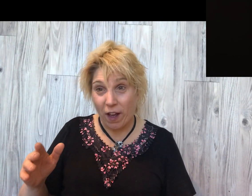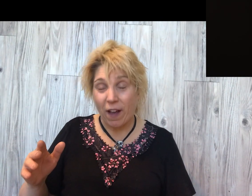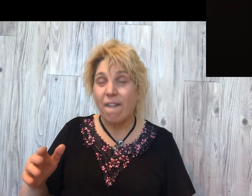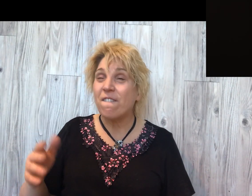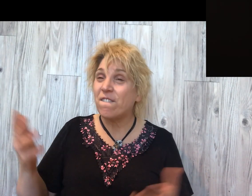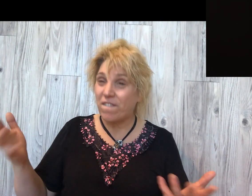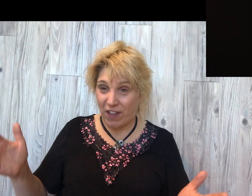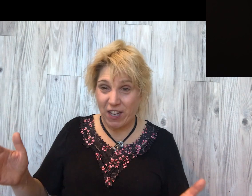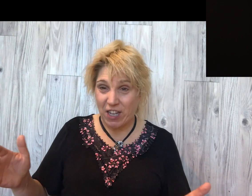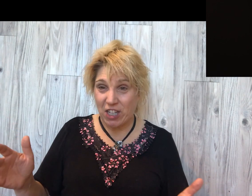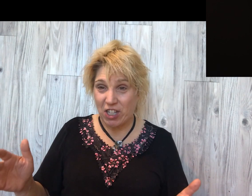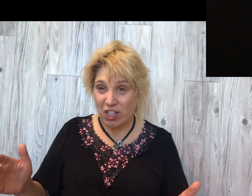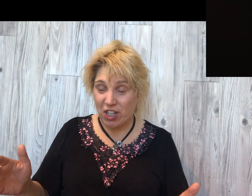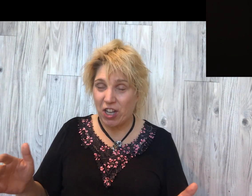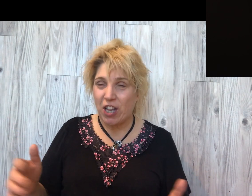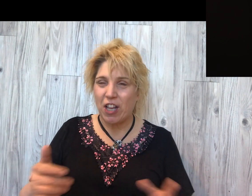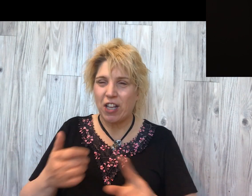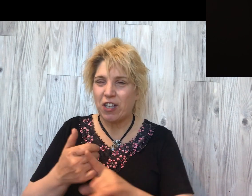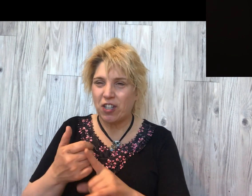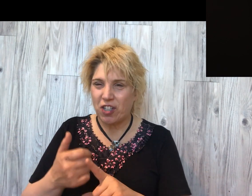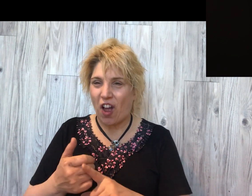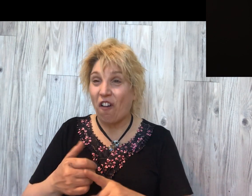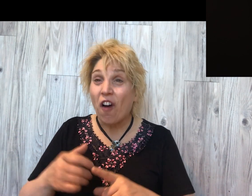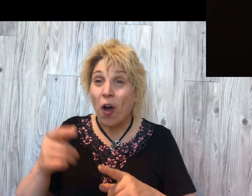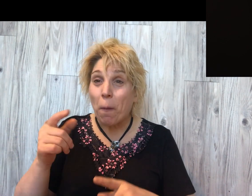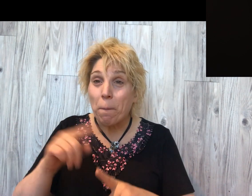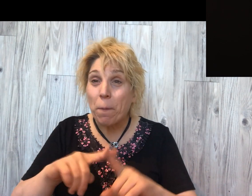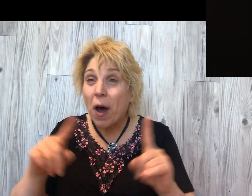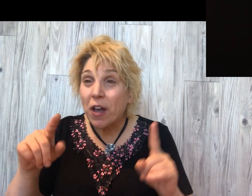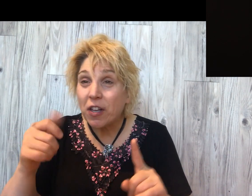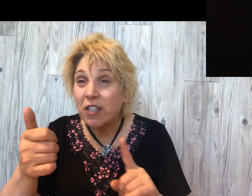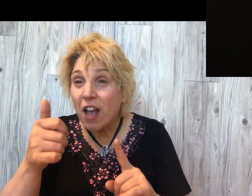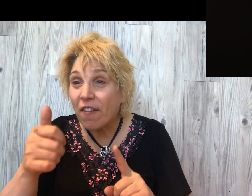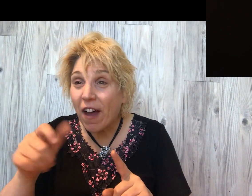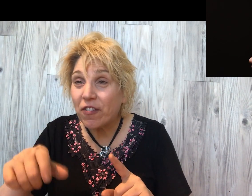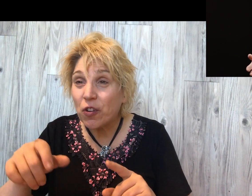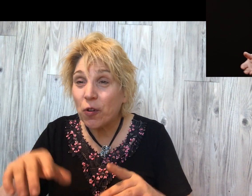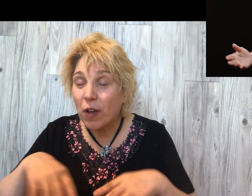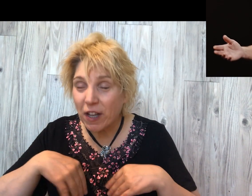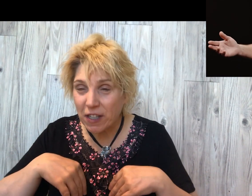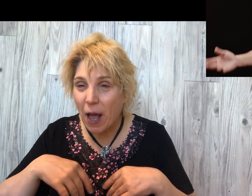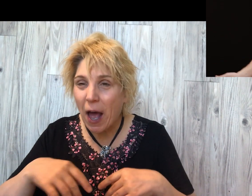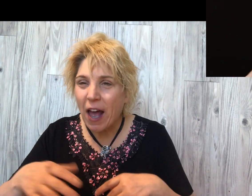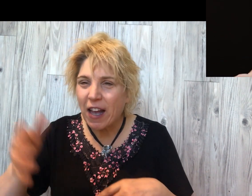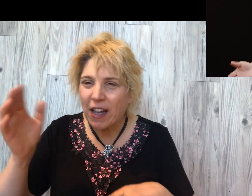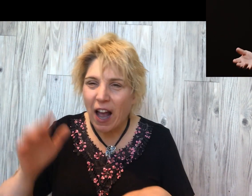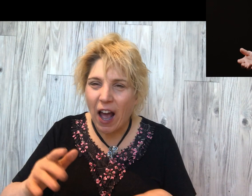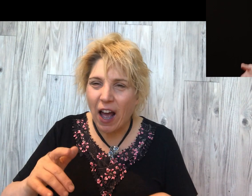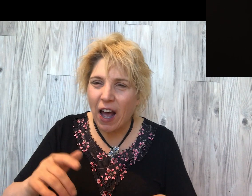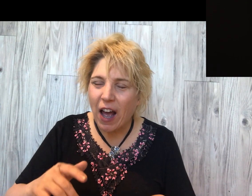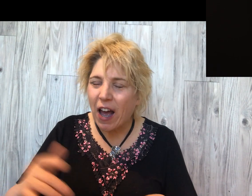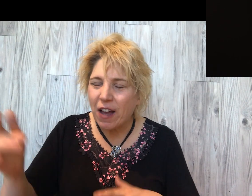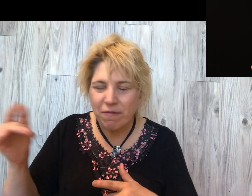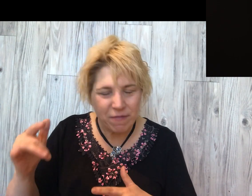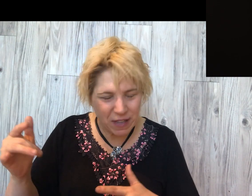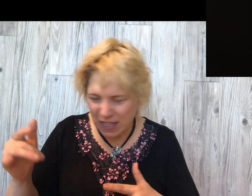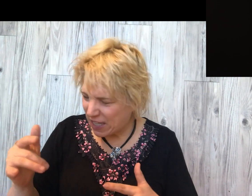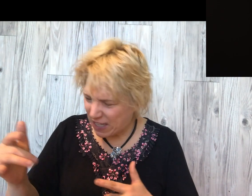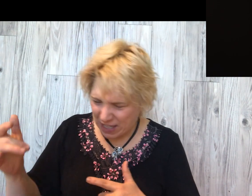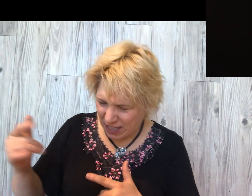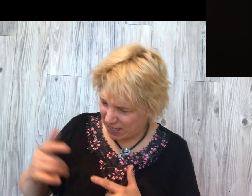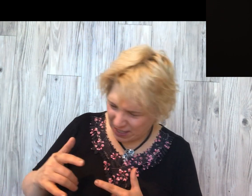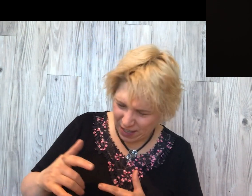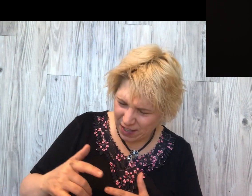He has. It's yours for the receiving. Simply by saying, God be merciful to